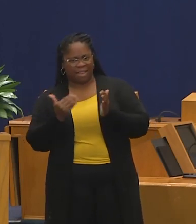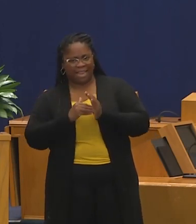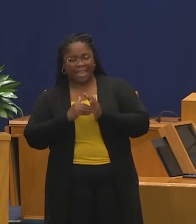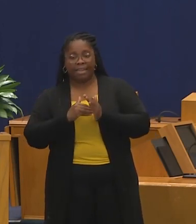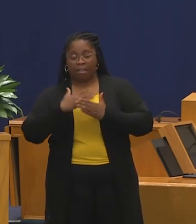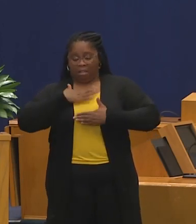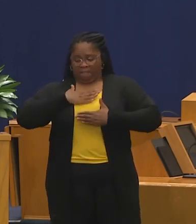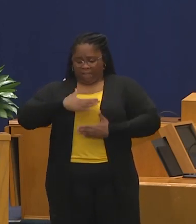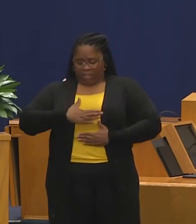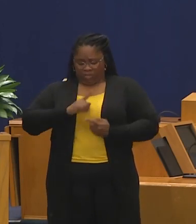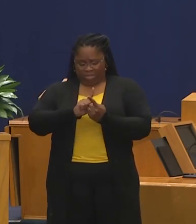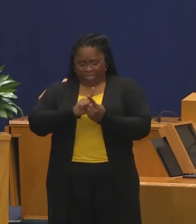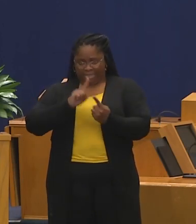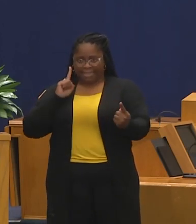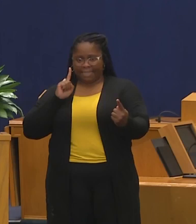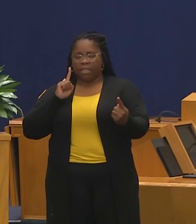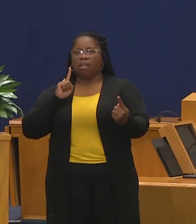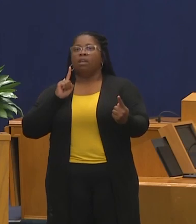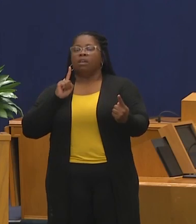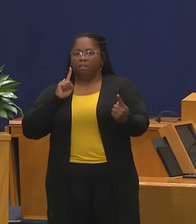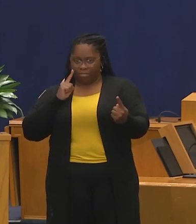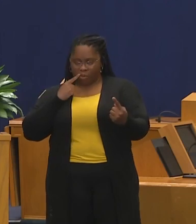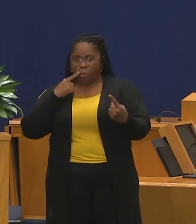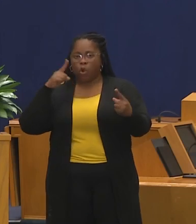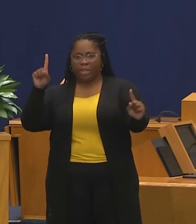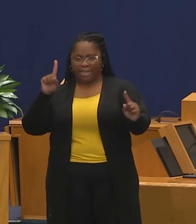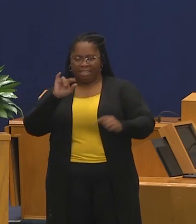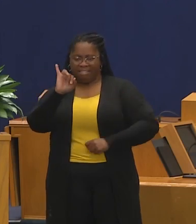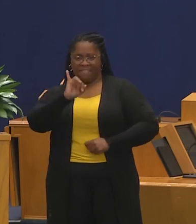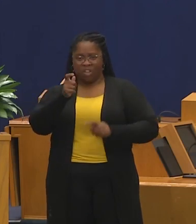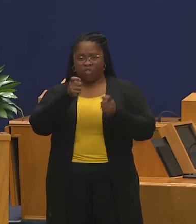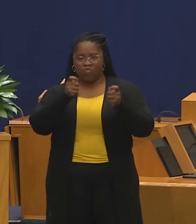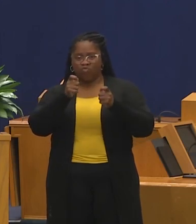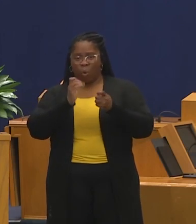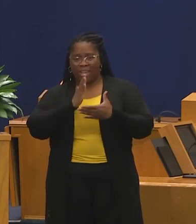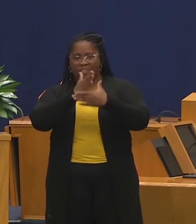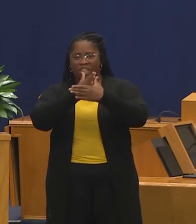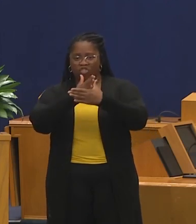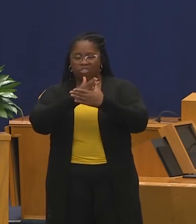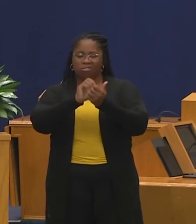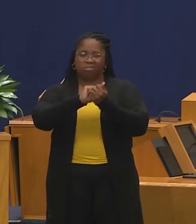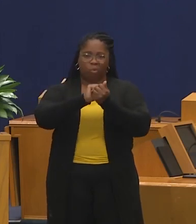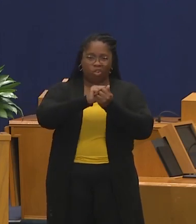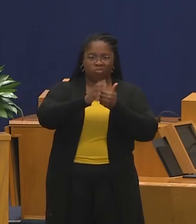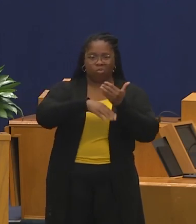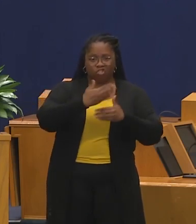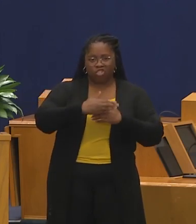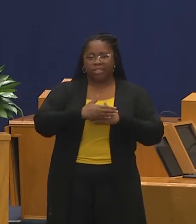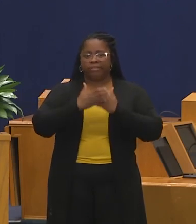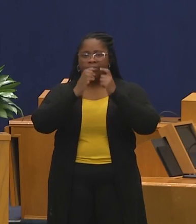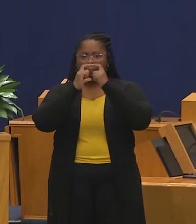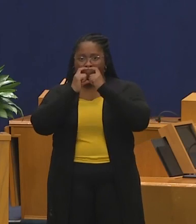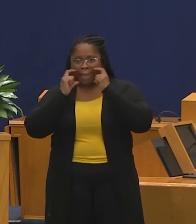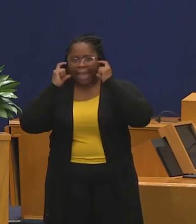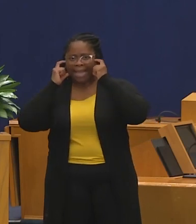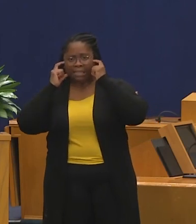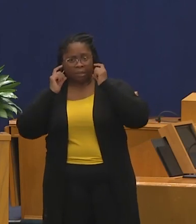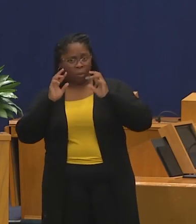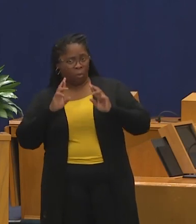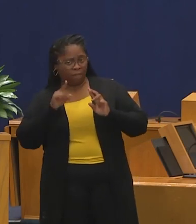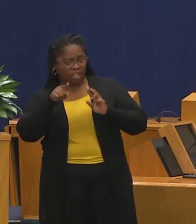working. Together with the infection control interventions like hand washing and wearing masks, which hopefully everyone is learning how to